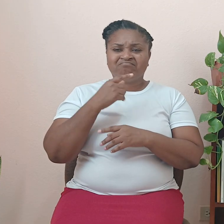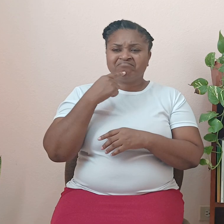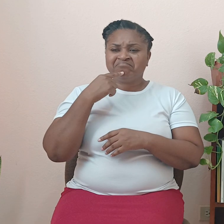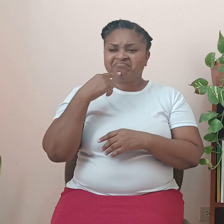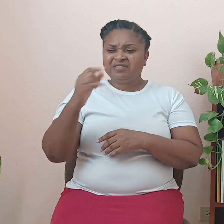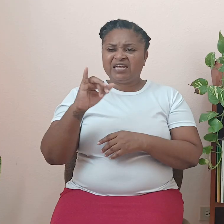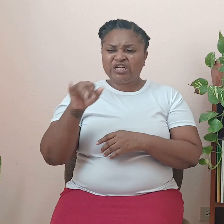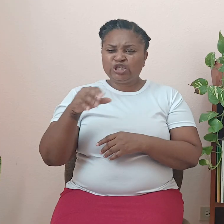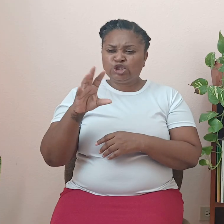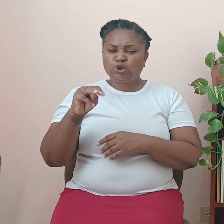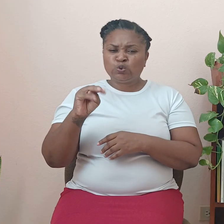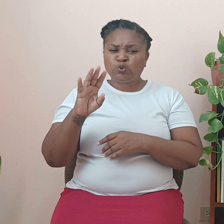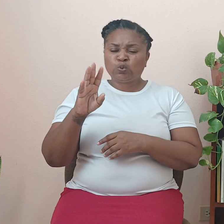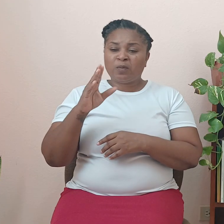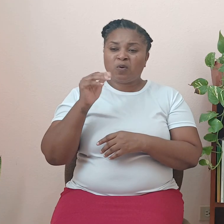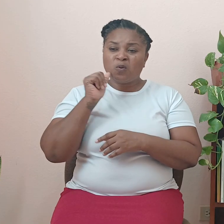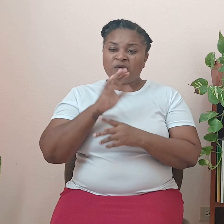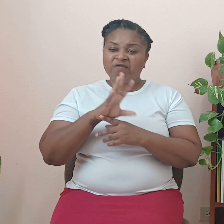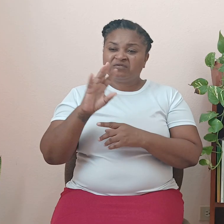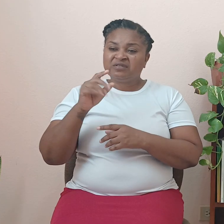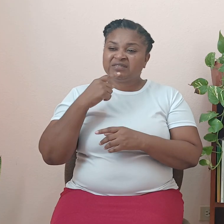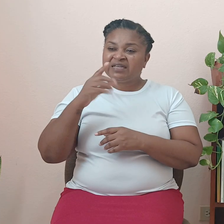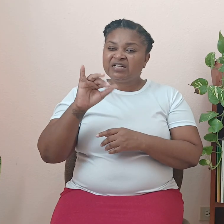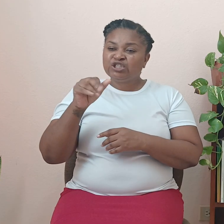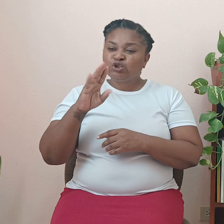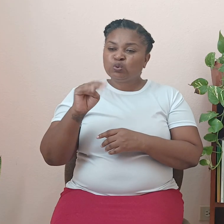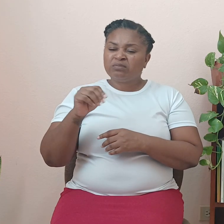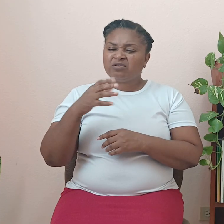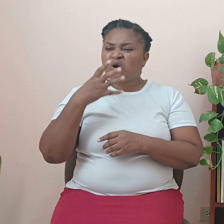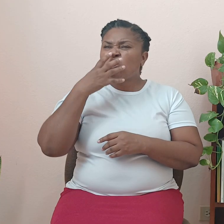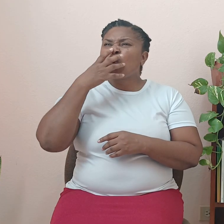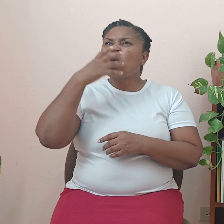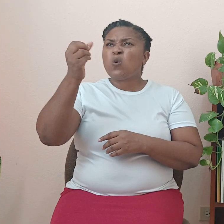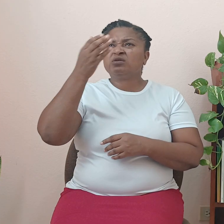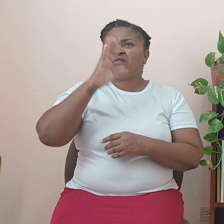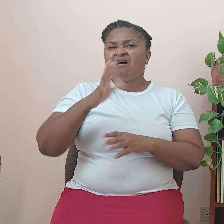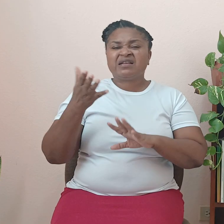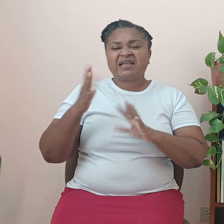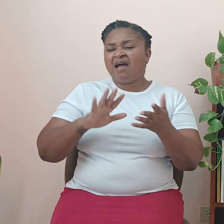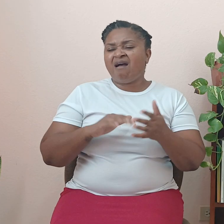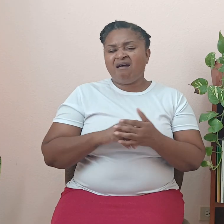curse God and die.